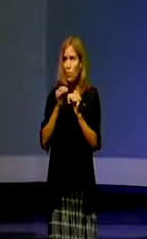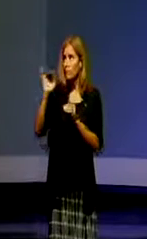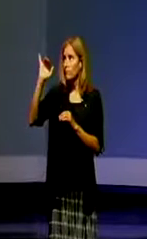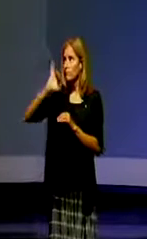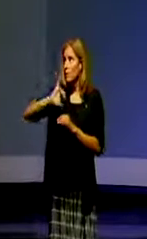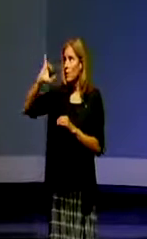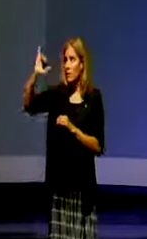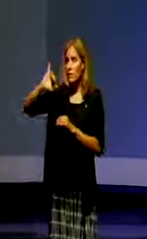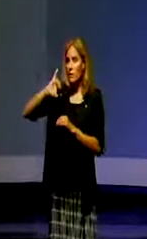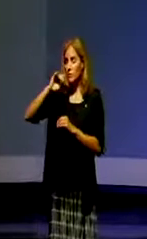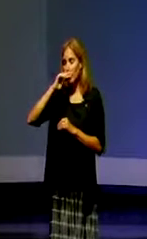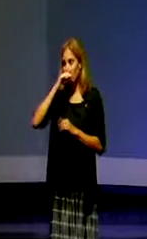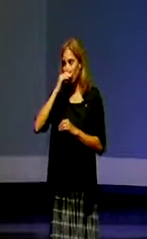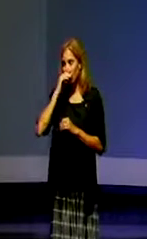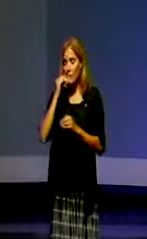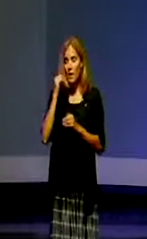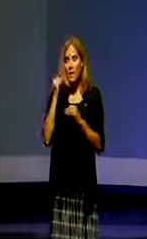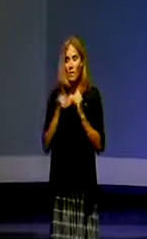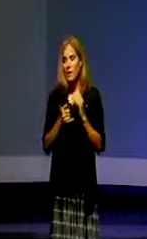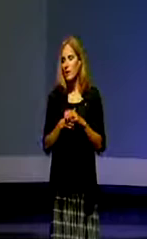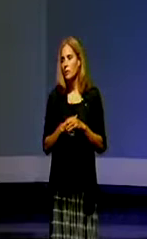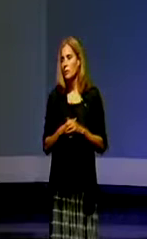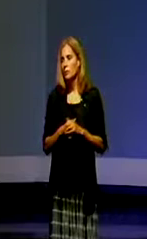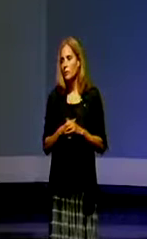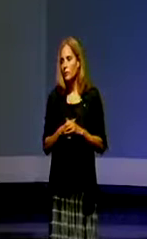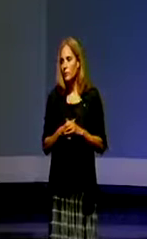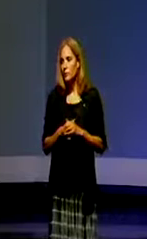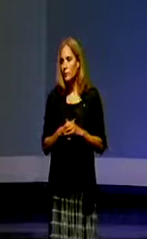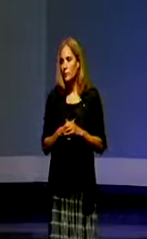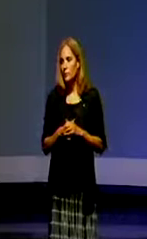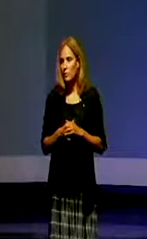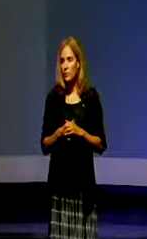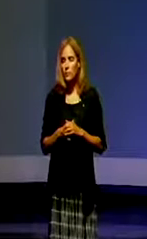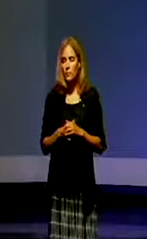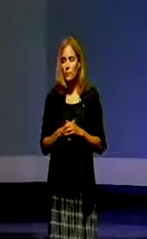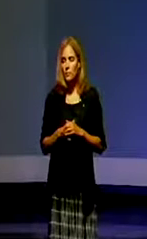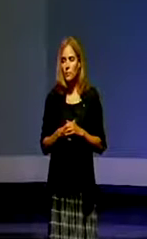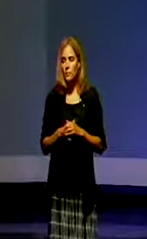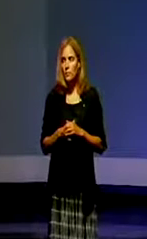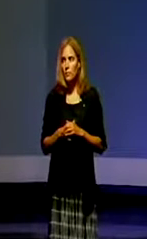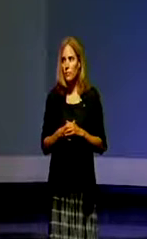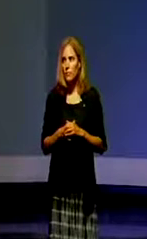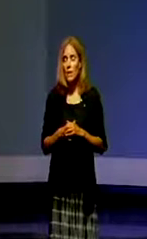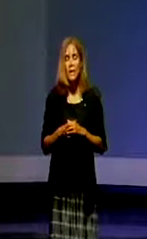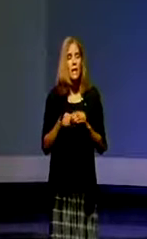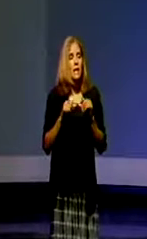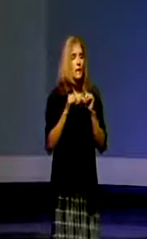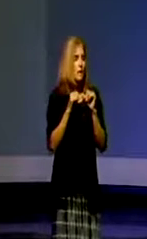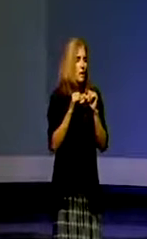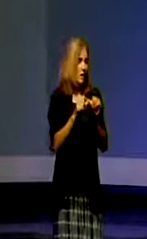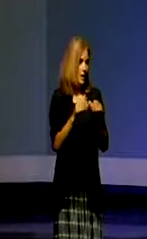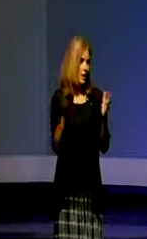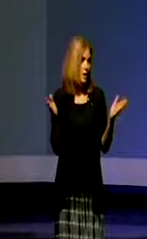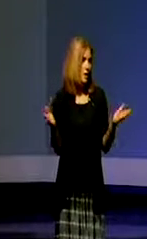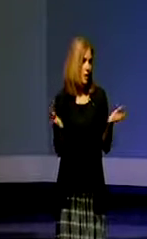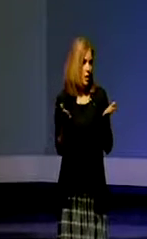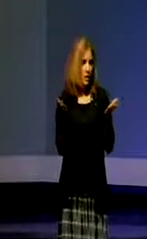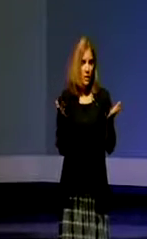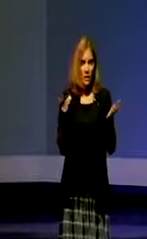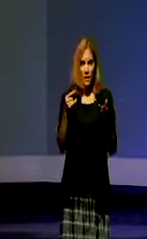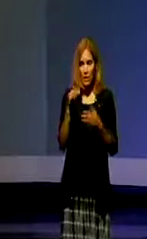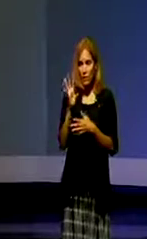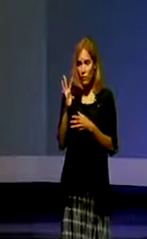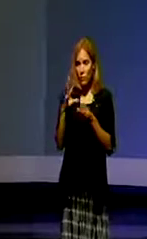Christ. And then finally, I would just say this as we close. This has been a constant encouragement in these